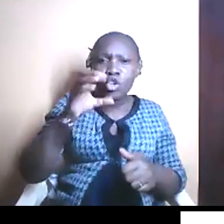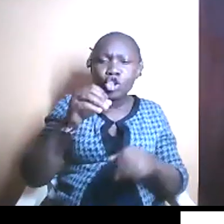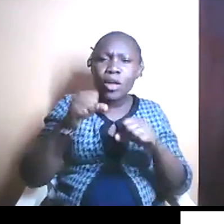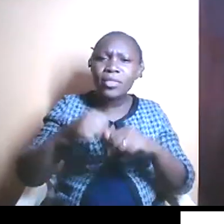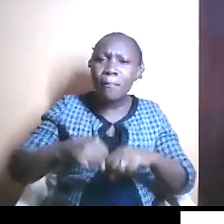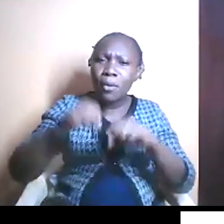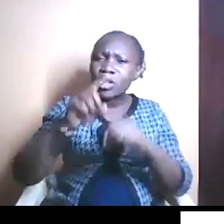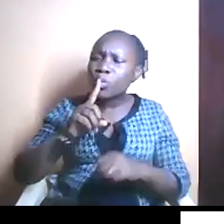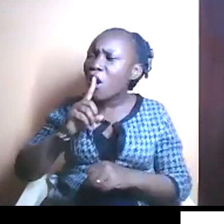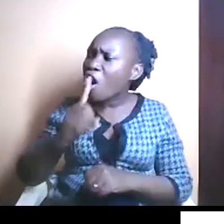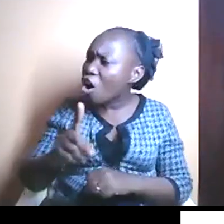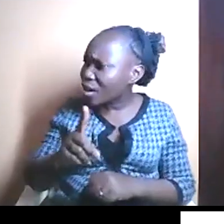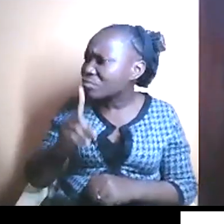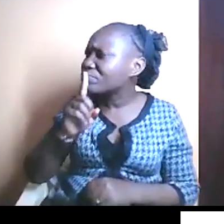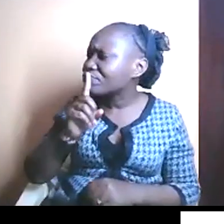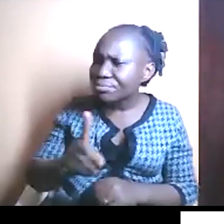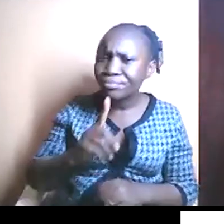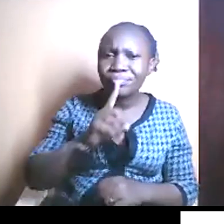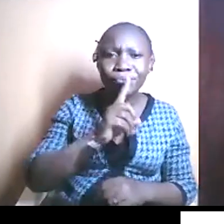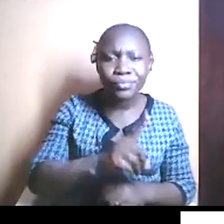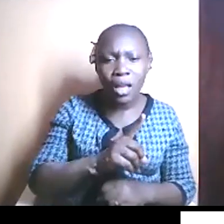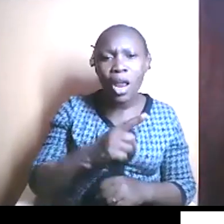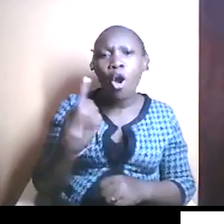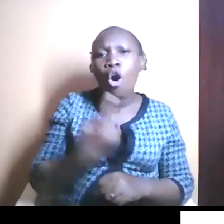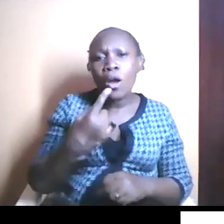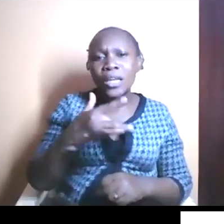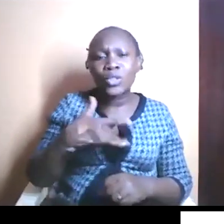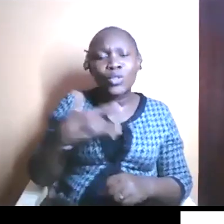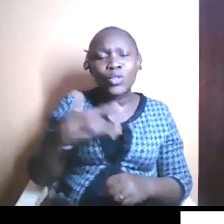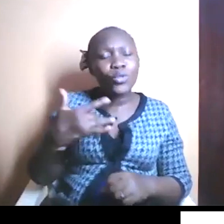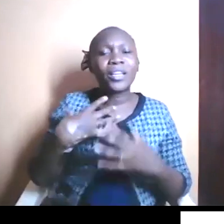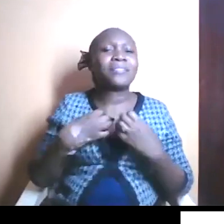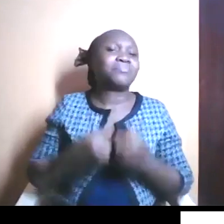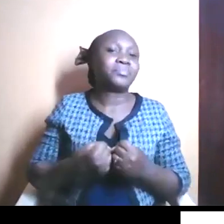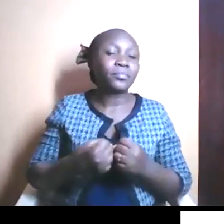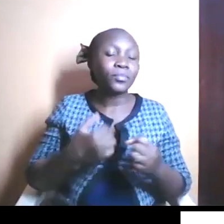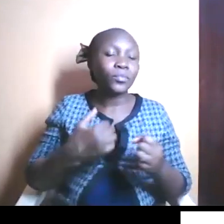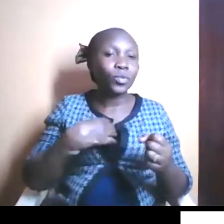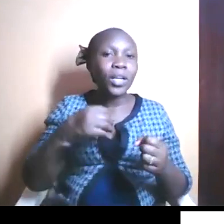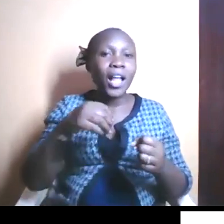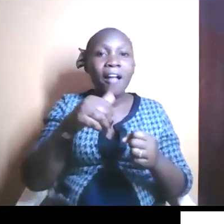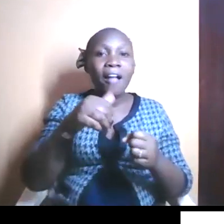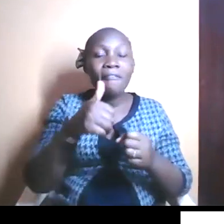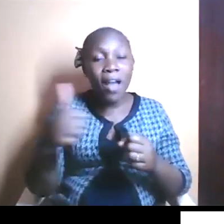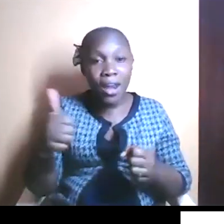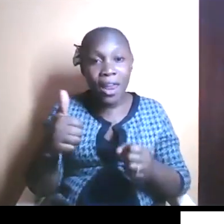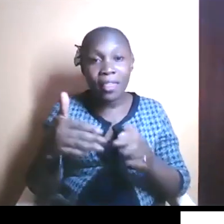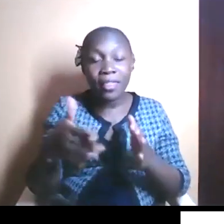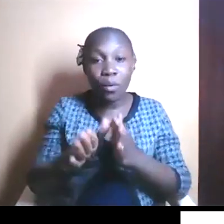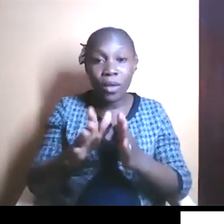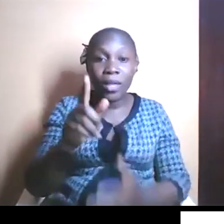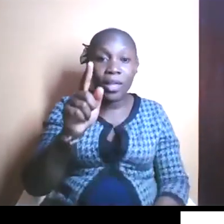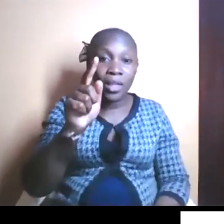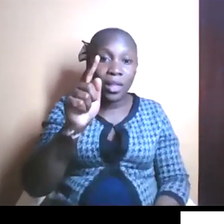demanding tasks and demoralizing assignments. There's a syndrome we call Stockholm Syndrome. And this is, in other words,